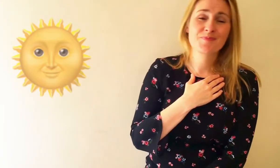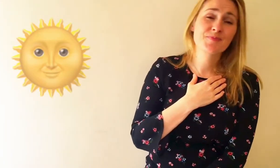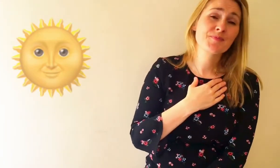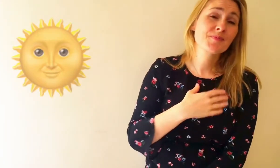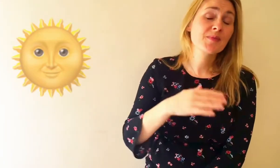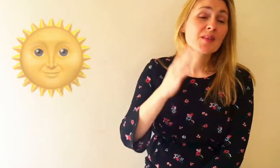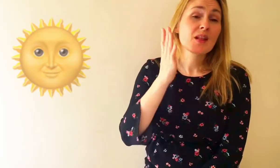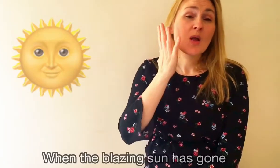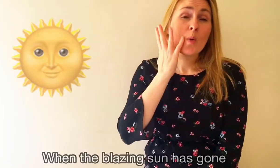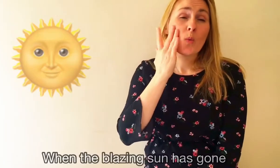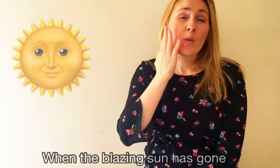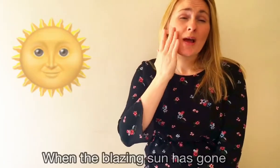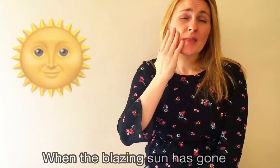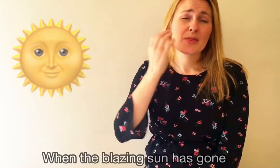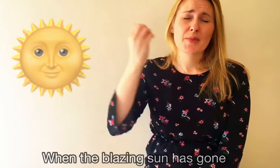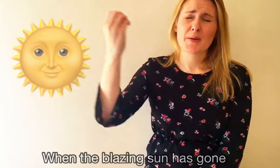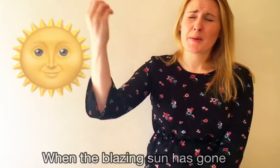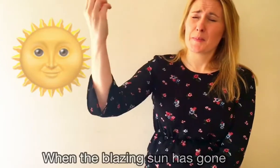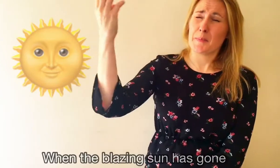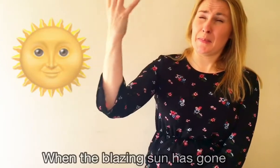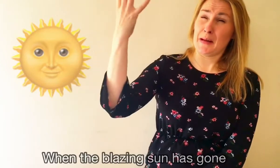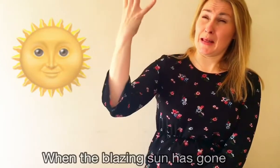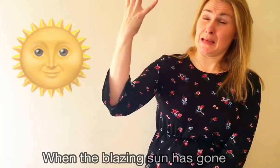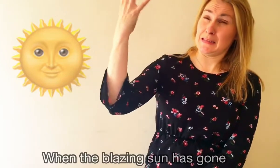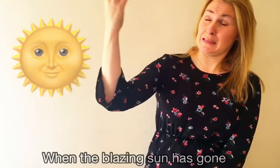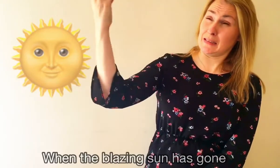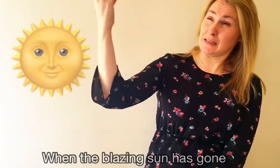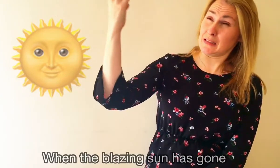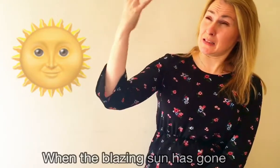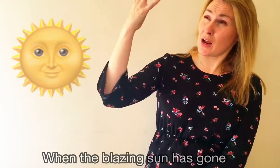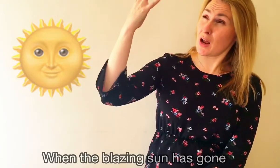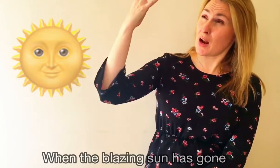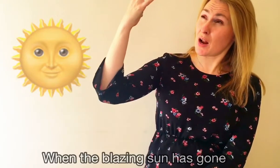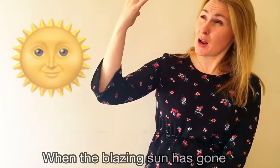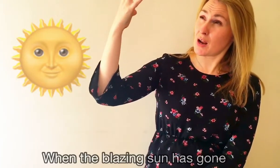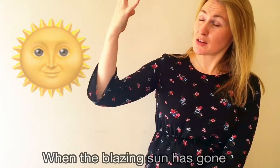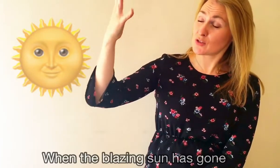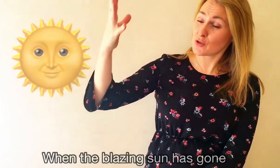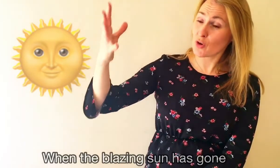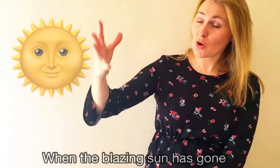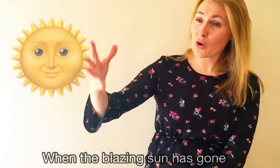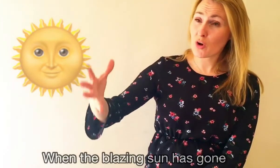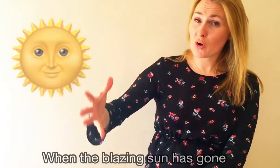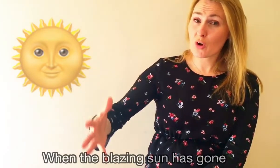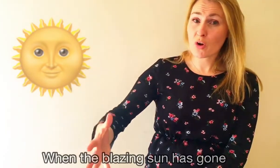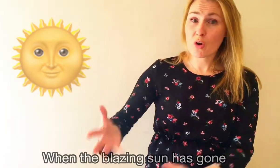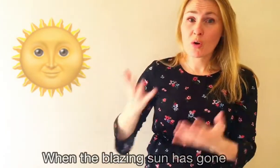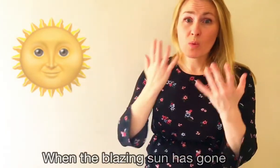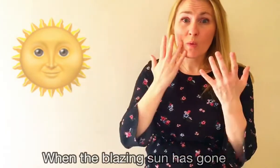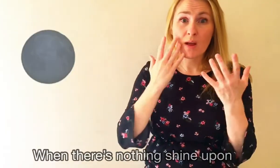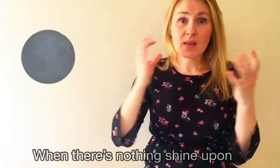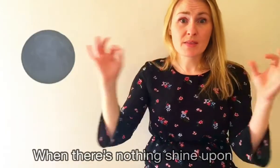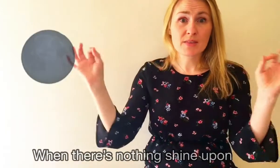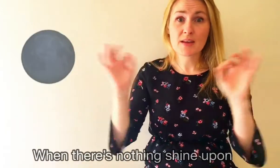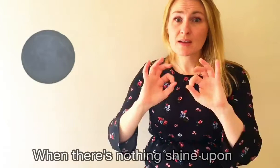When the blazing sun has gone When here